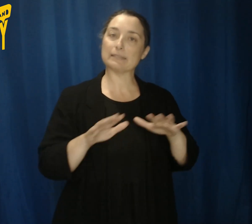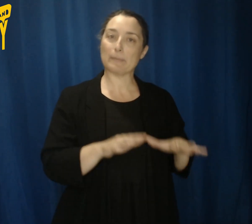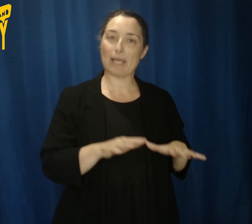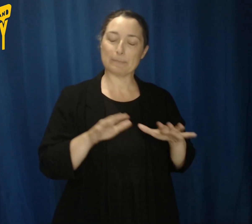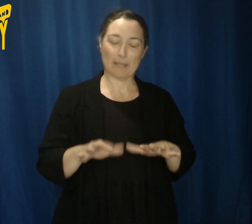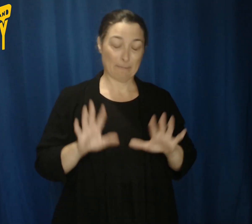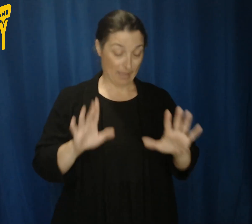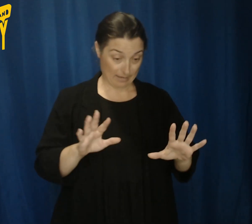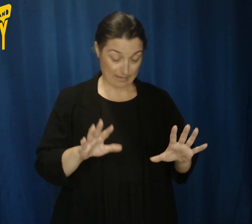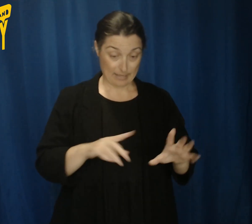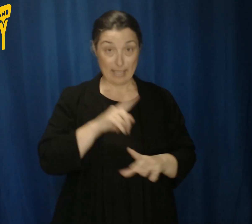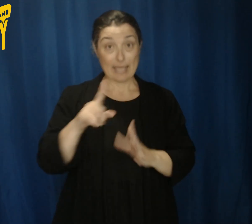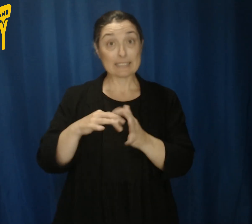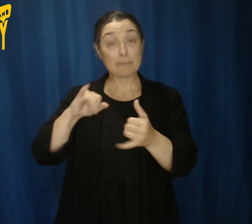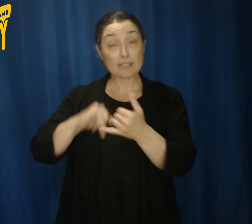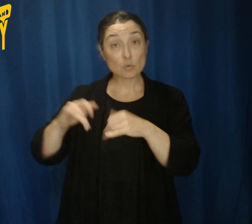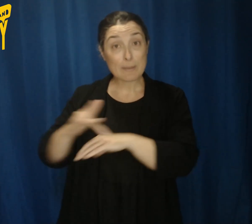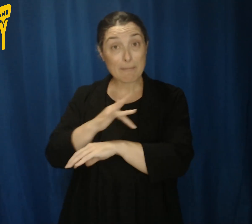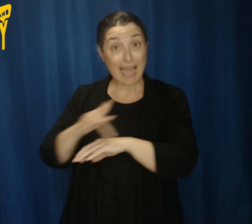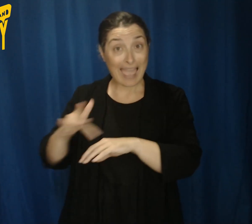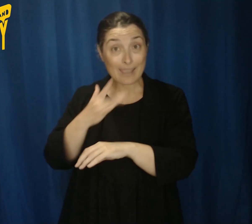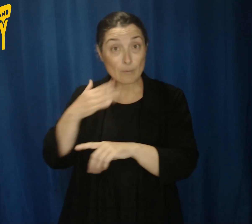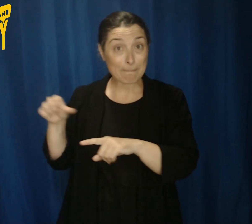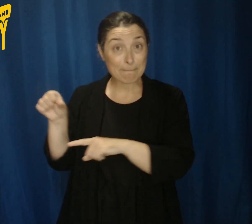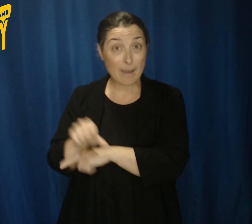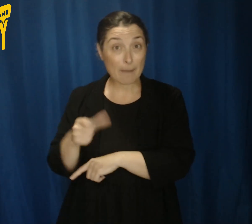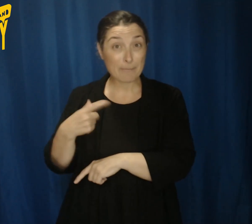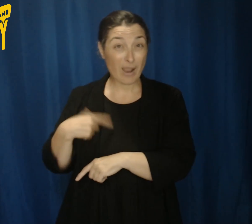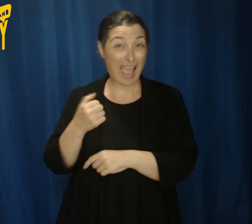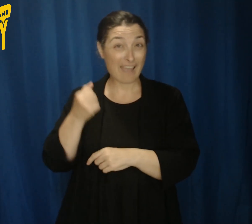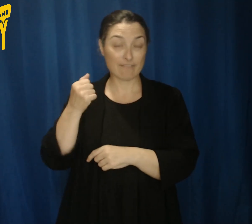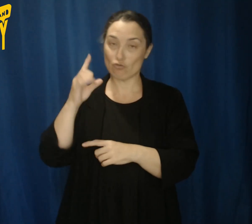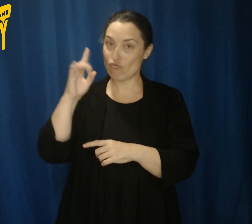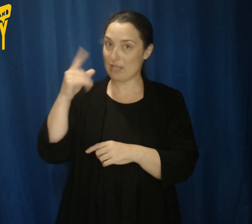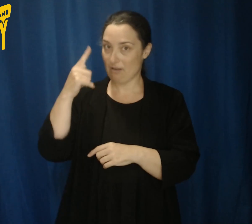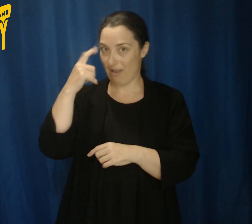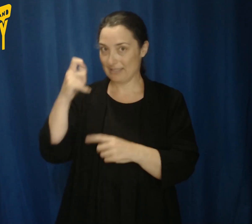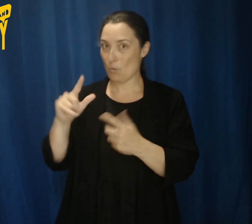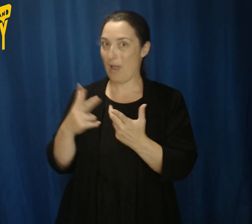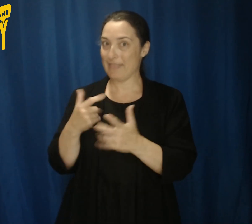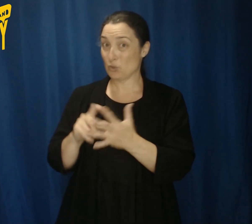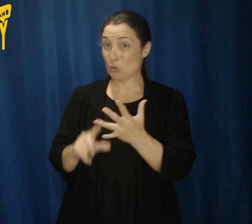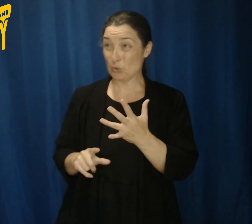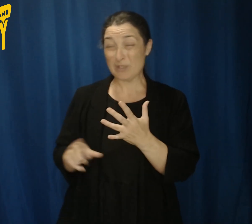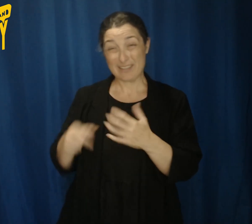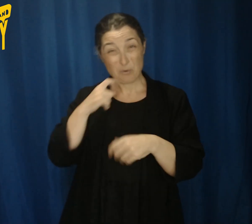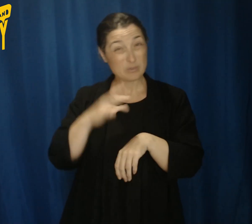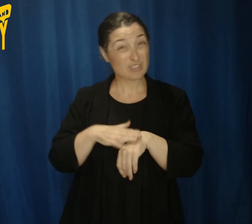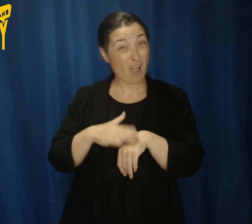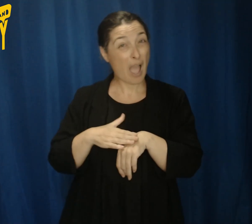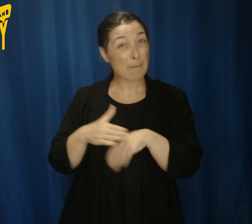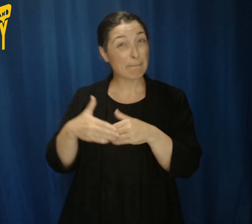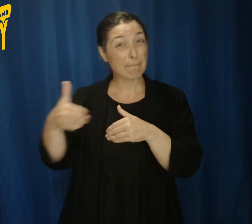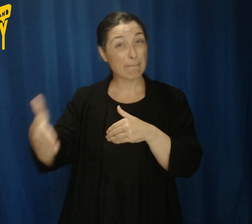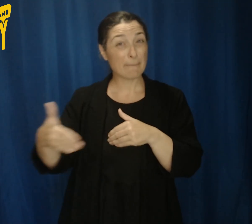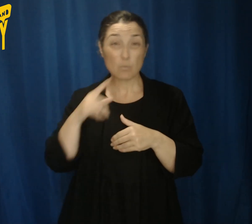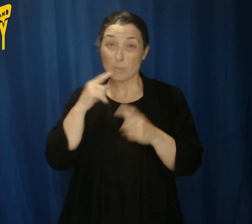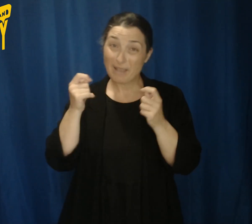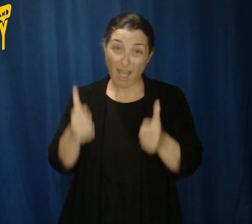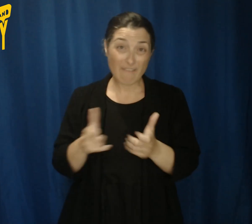specials to play? Because I've got this crazy idea about what else we can do with it. That's going to take a while, and it's not going to happen till after March. You know what I mean? Like